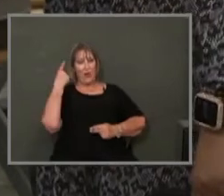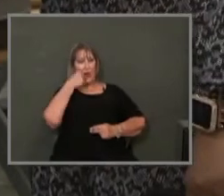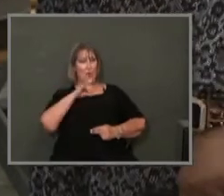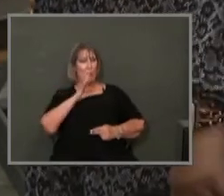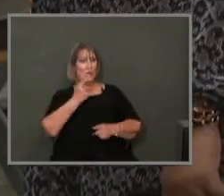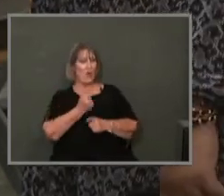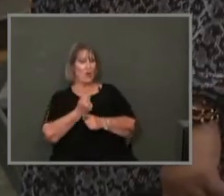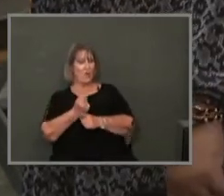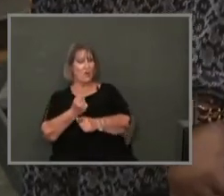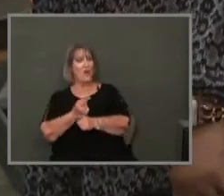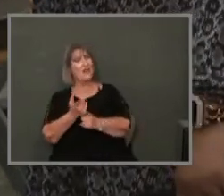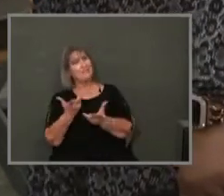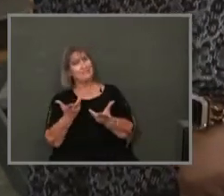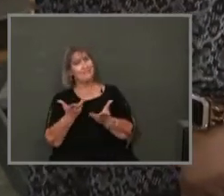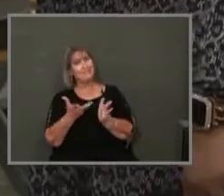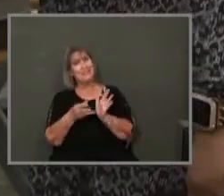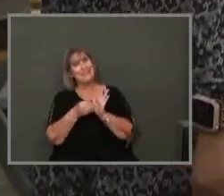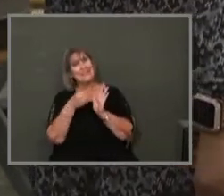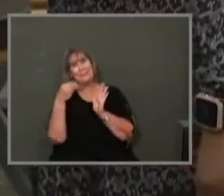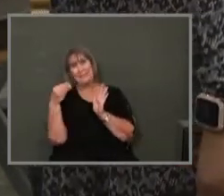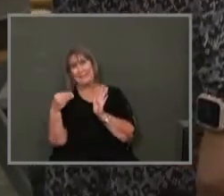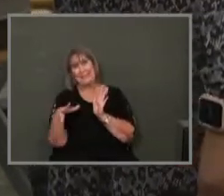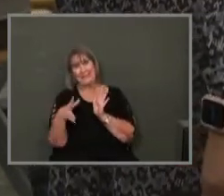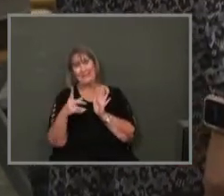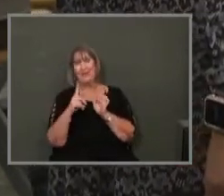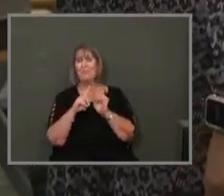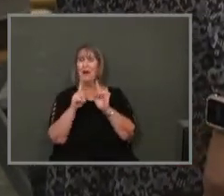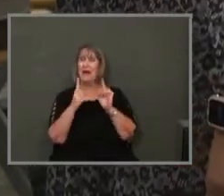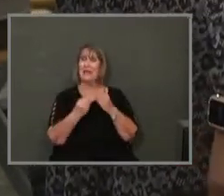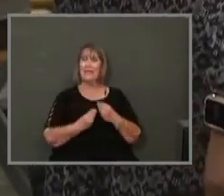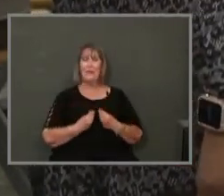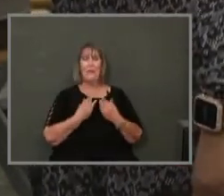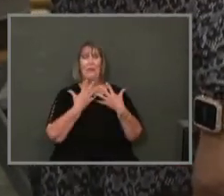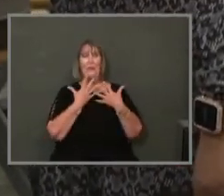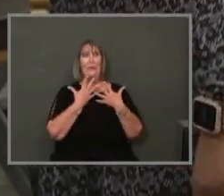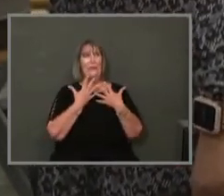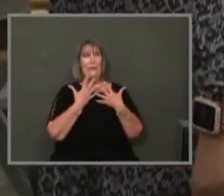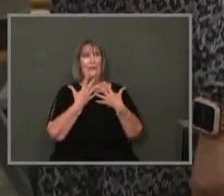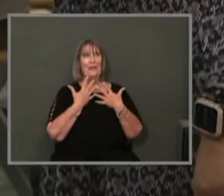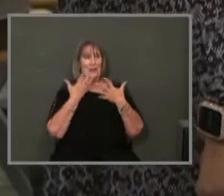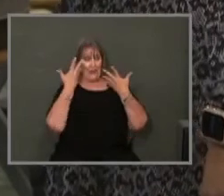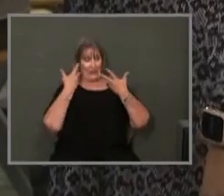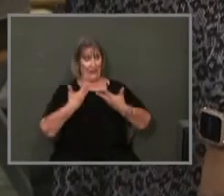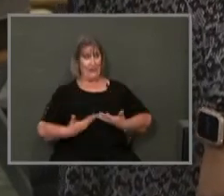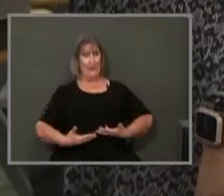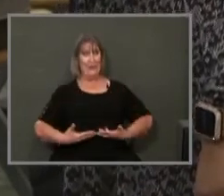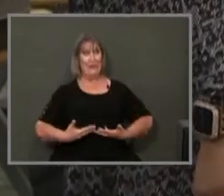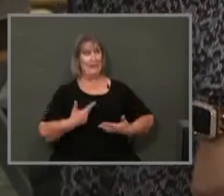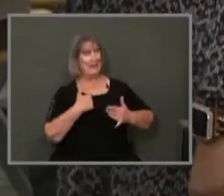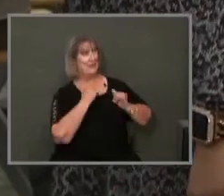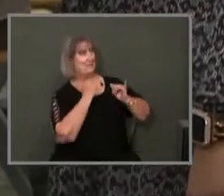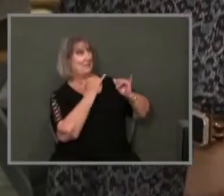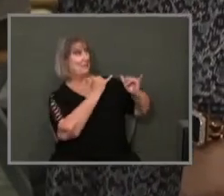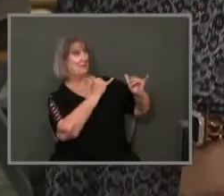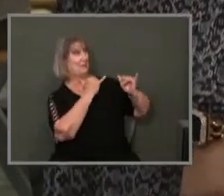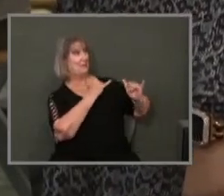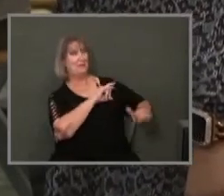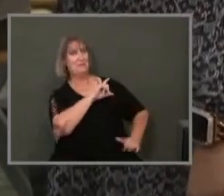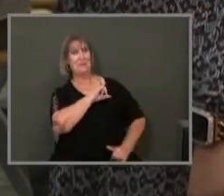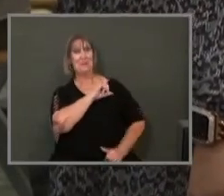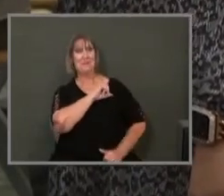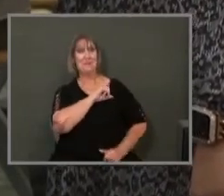is immensely, inspirational for them, that they get to look up to their police